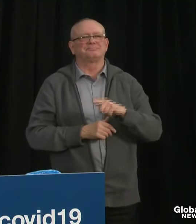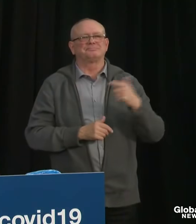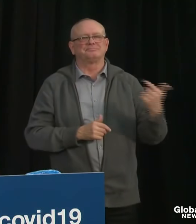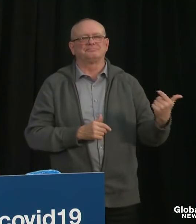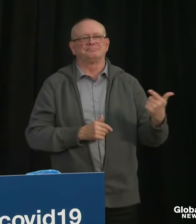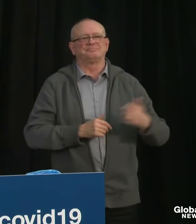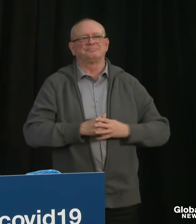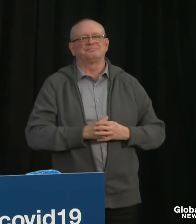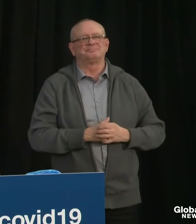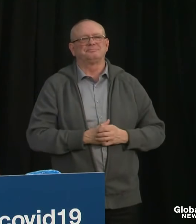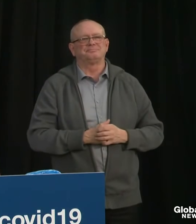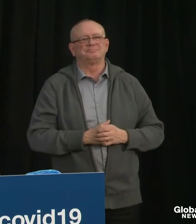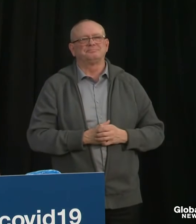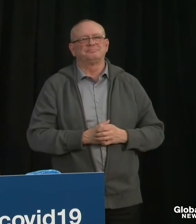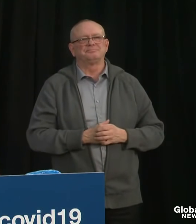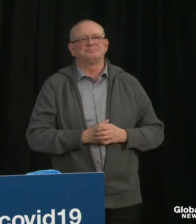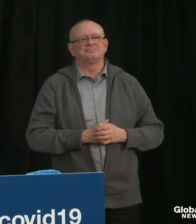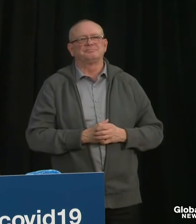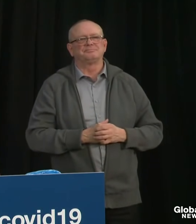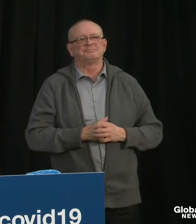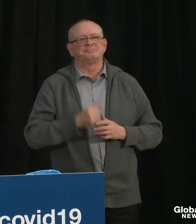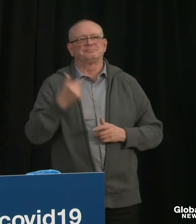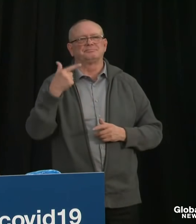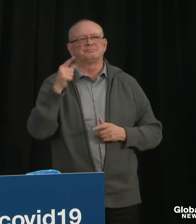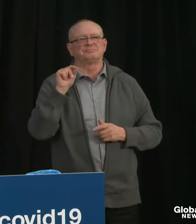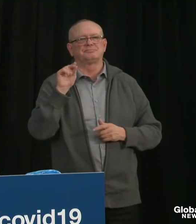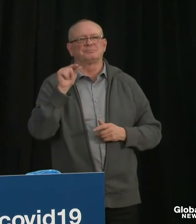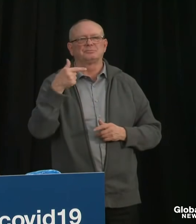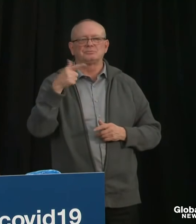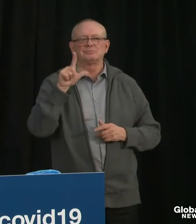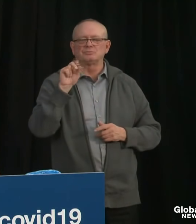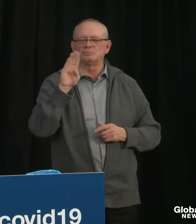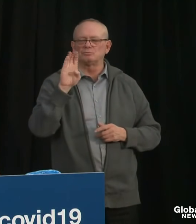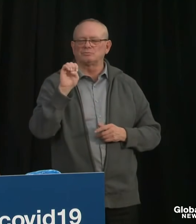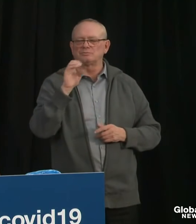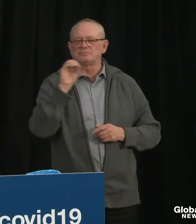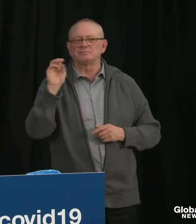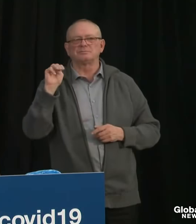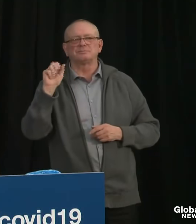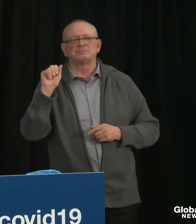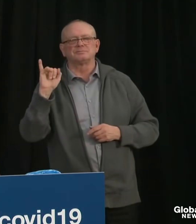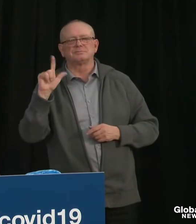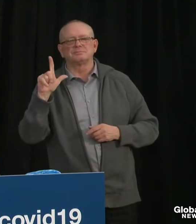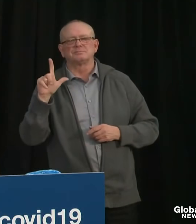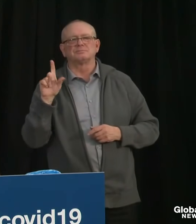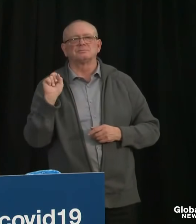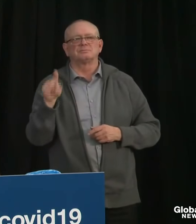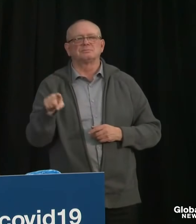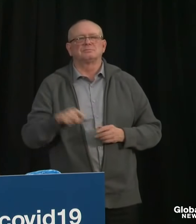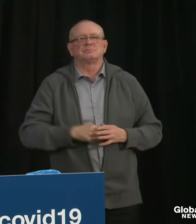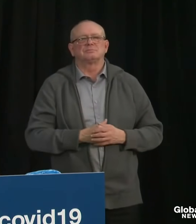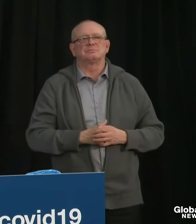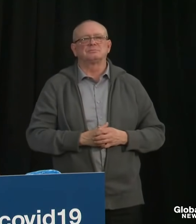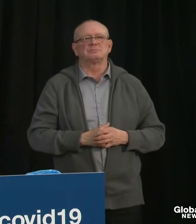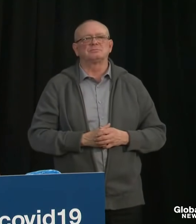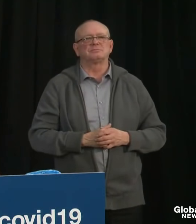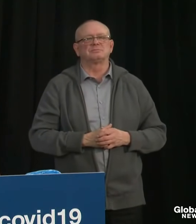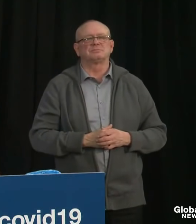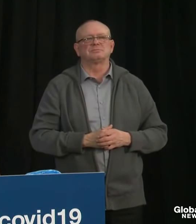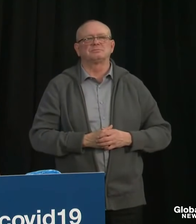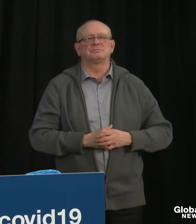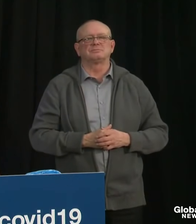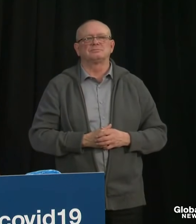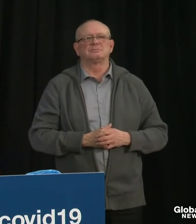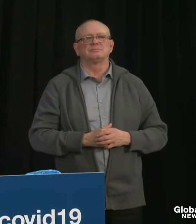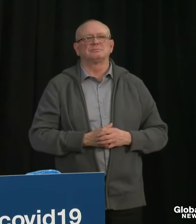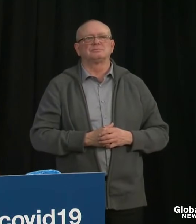Next is Carrie Tate with the Globe and Mail. Go ahead, Carrie. Hi, thanks for taking my question, Dr. Hinshaw. I'm wondering if